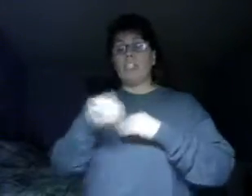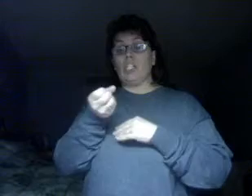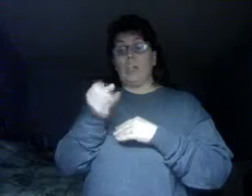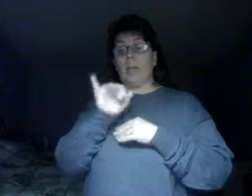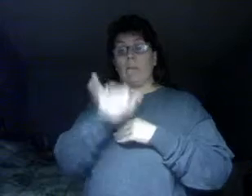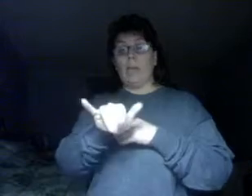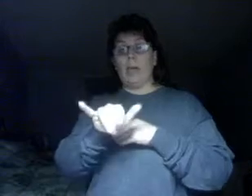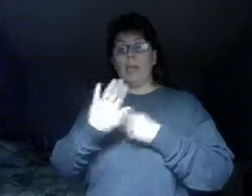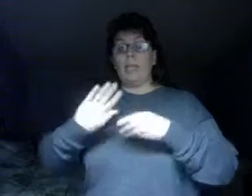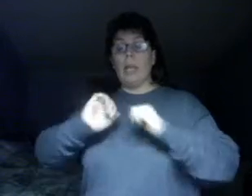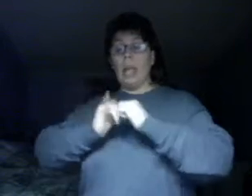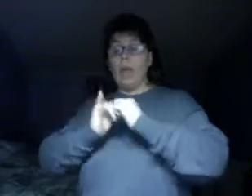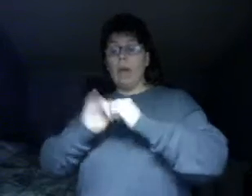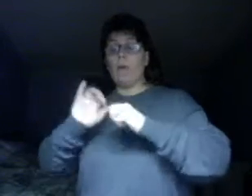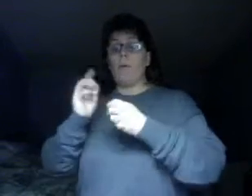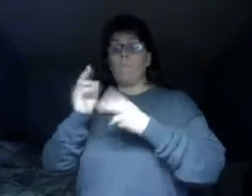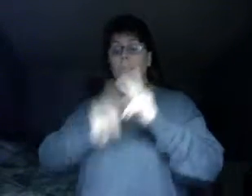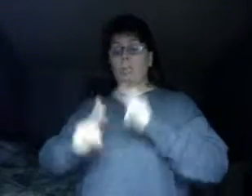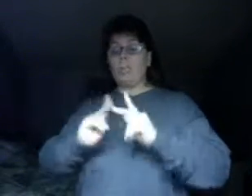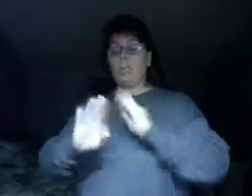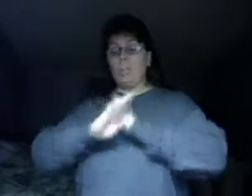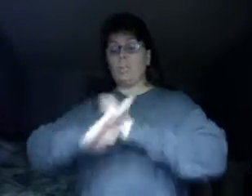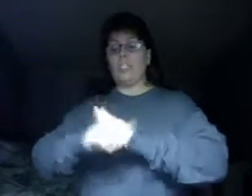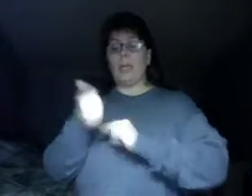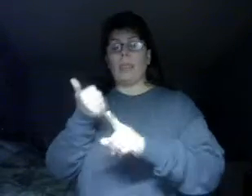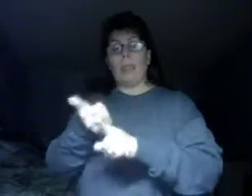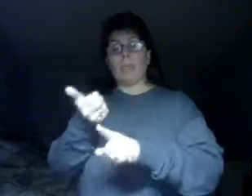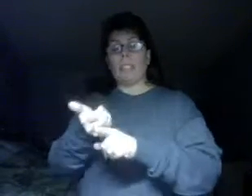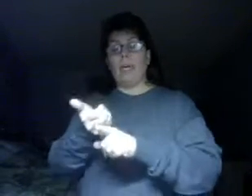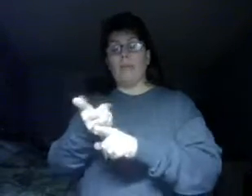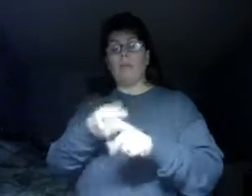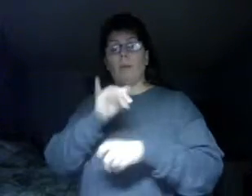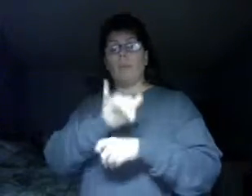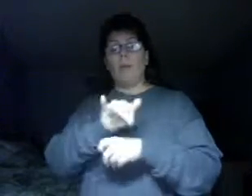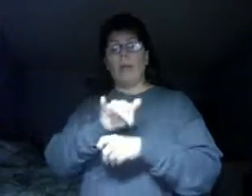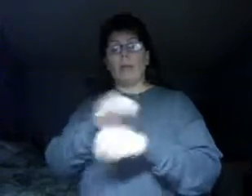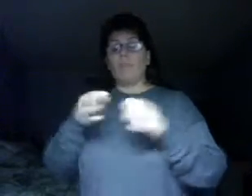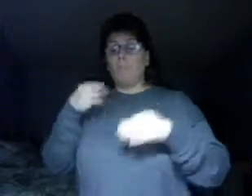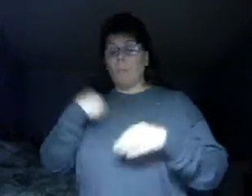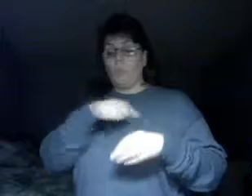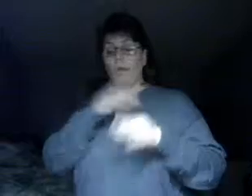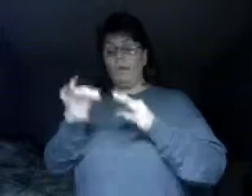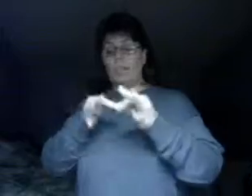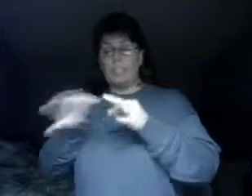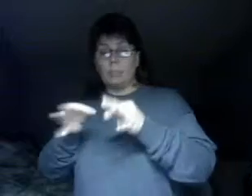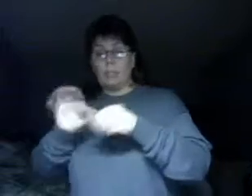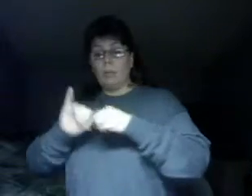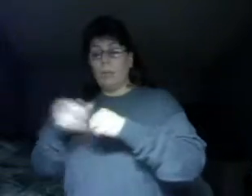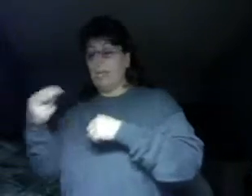from infection. First of all, we want to define what HIV is and what AIDS are. HIV is the